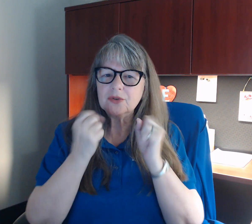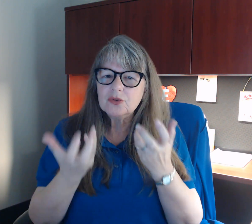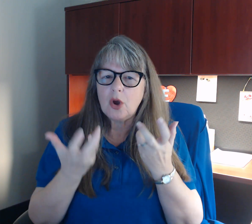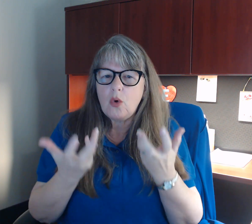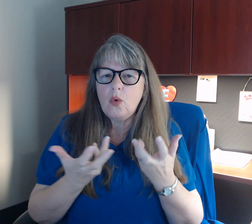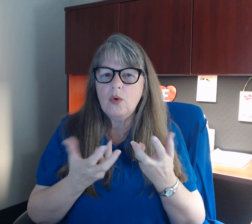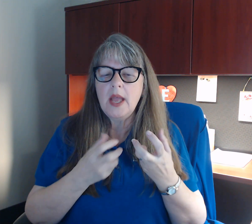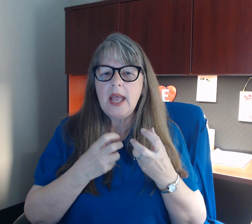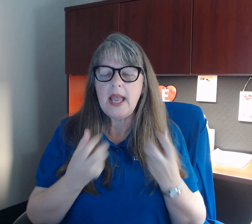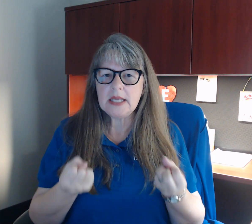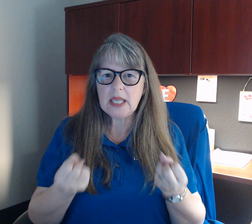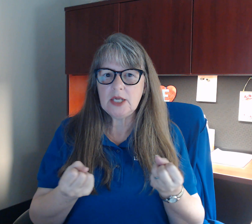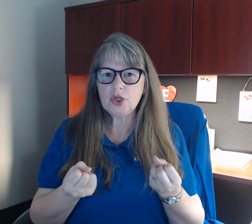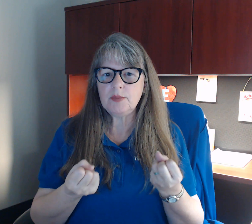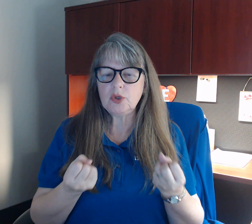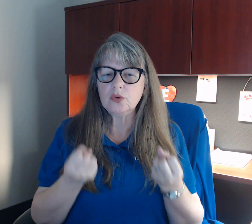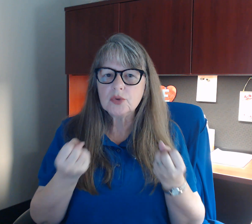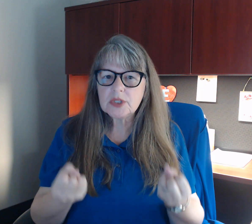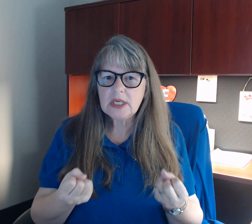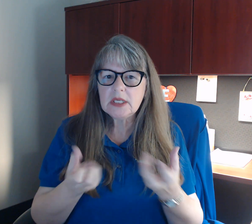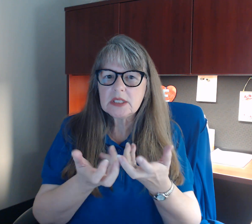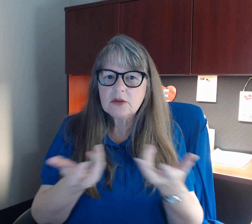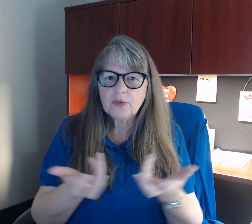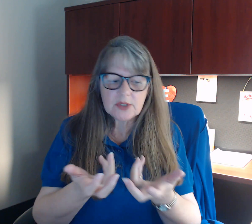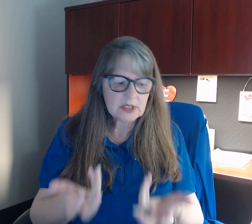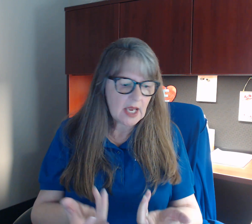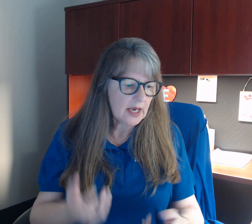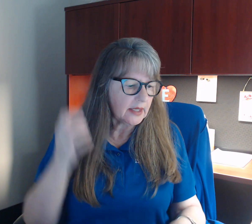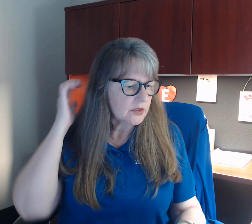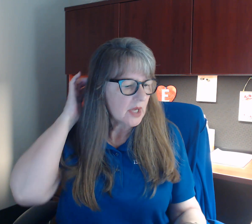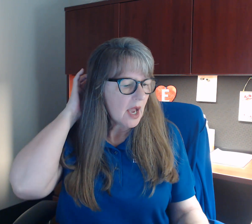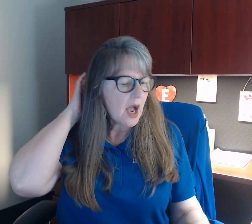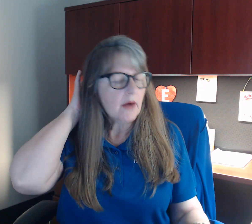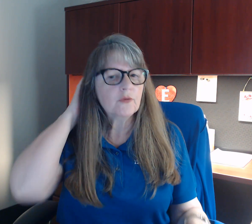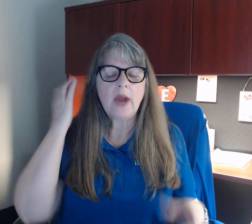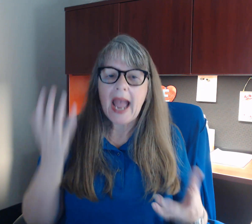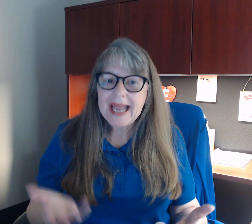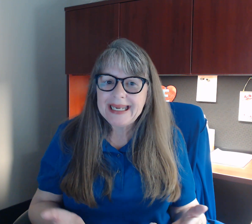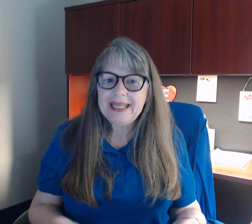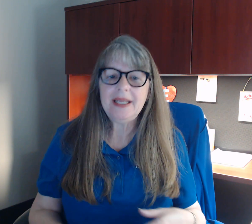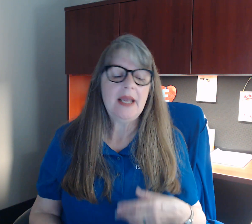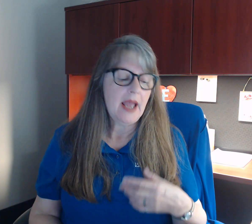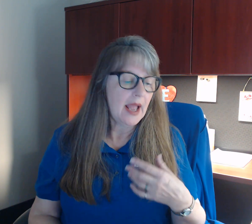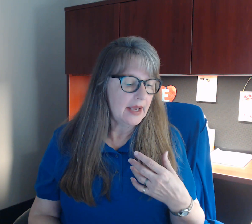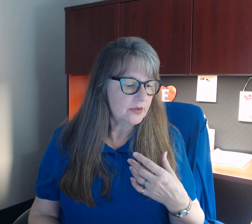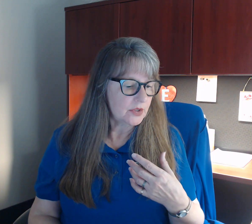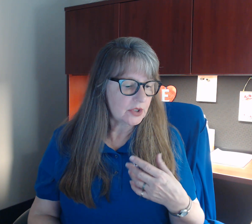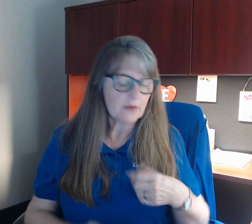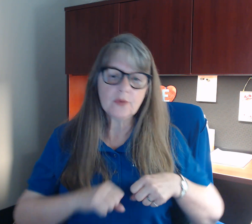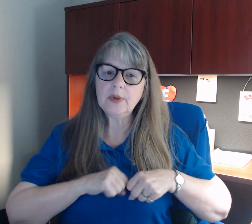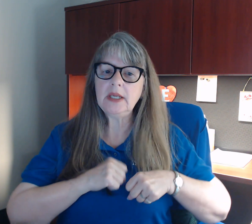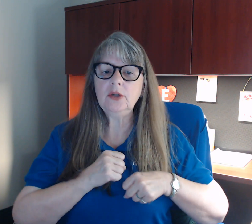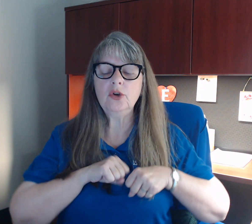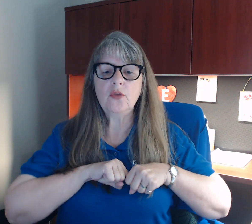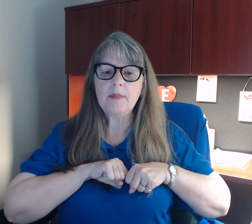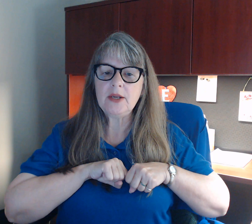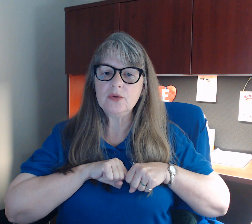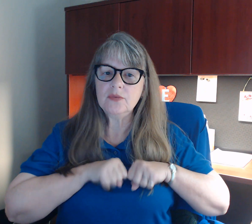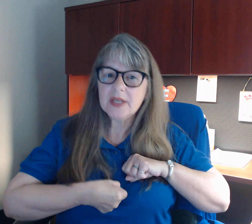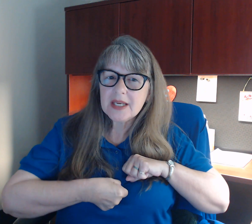the whole S handshake. So you'll see these different signs for agony and suffering. You know, they may do this